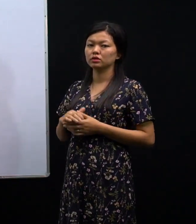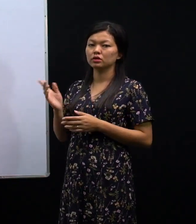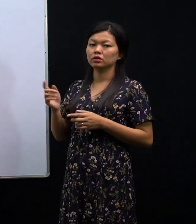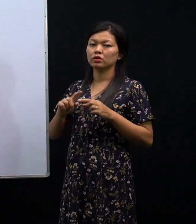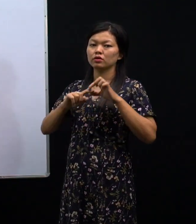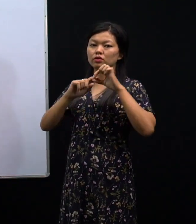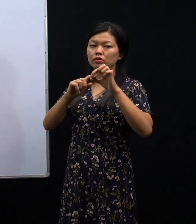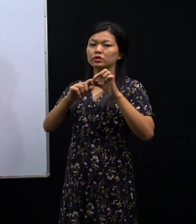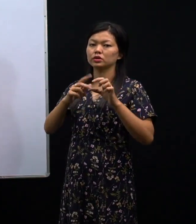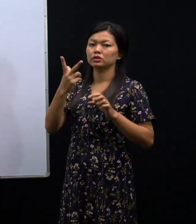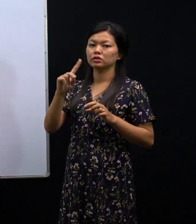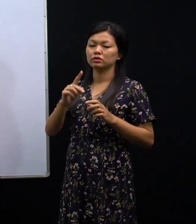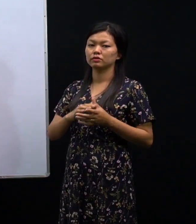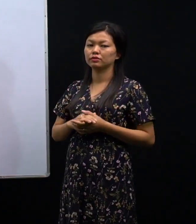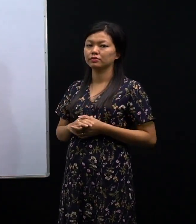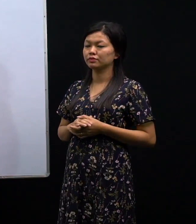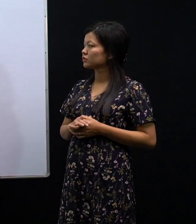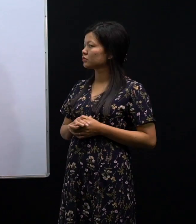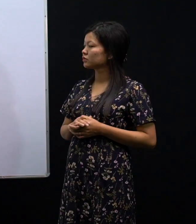here.